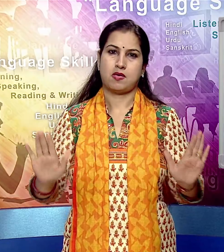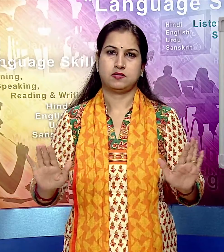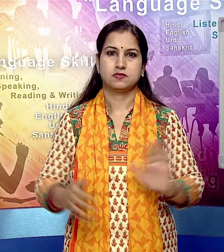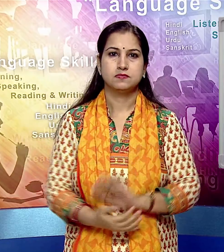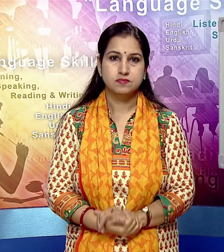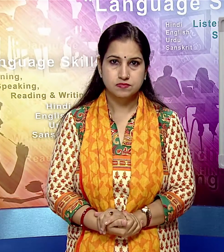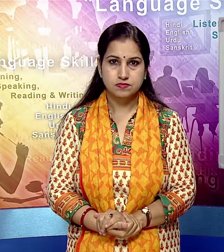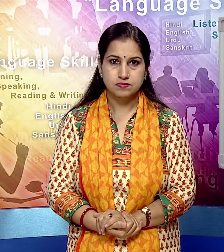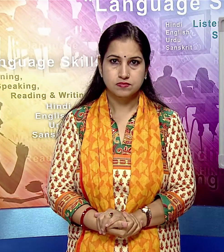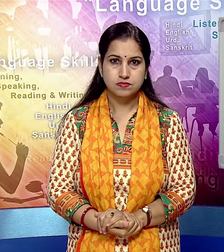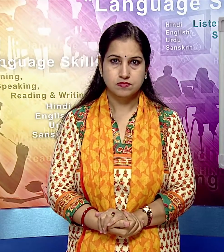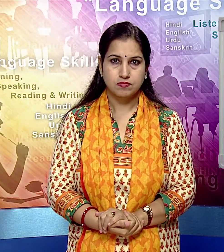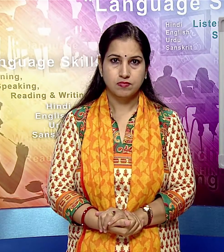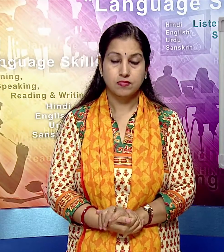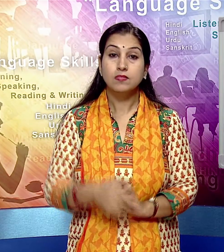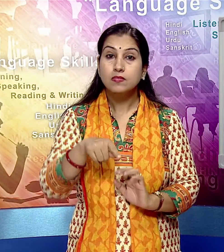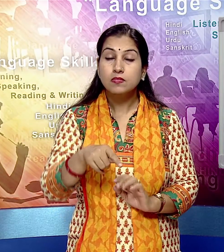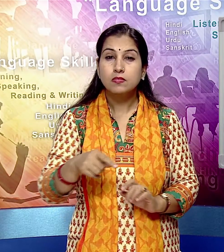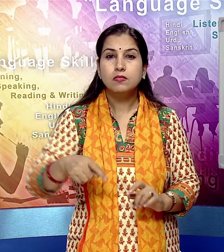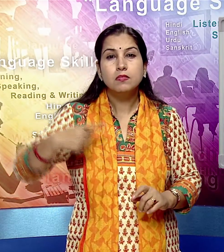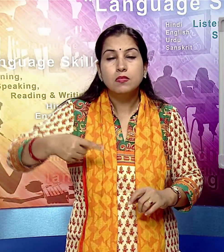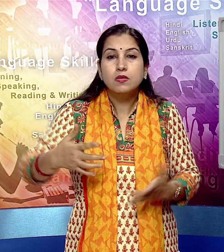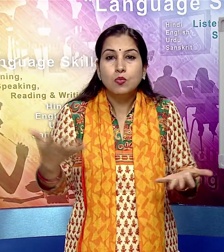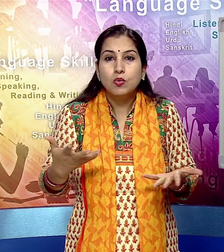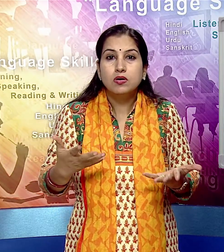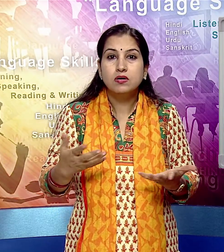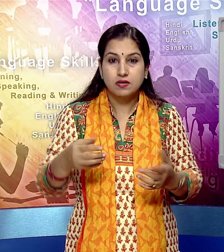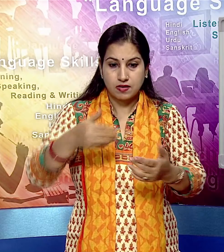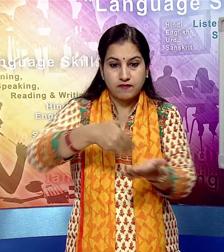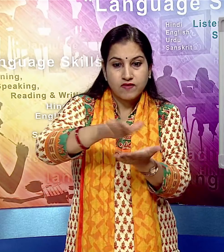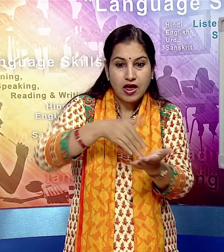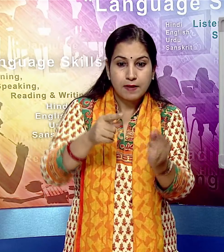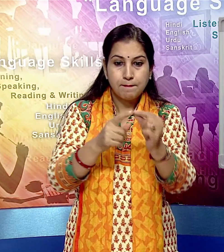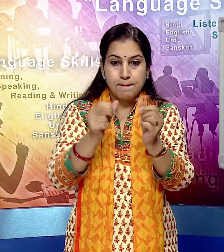teaspoons only. It is usually done in frying pans or tawa,